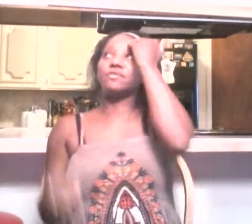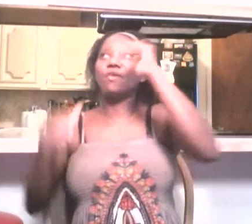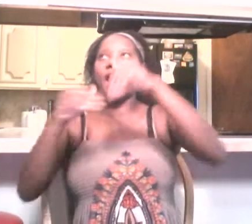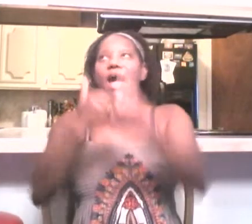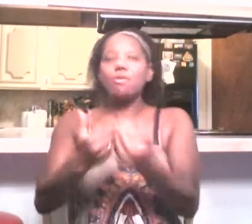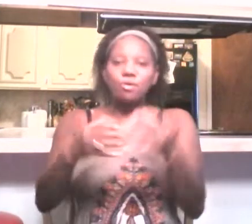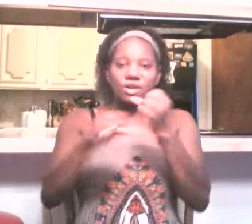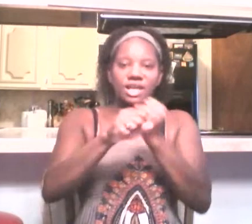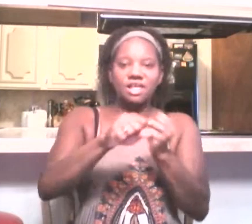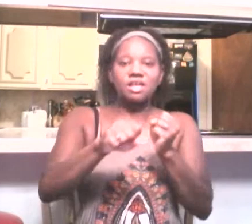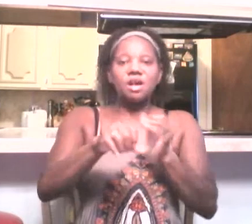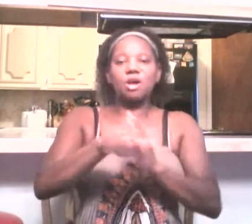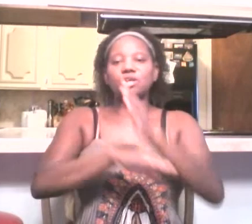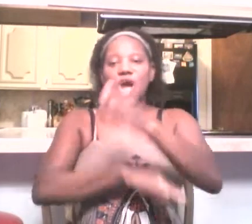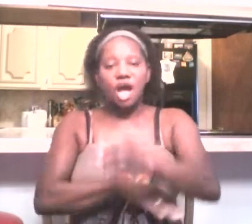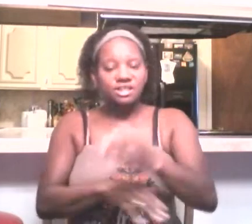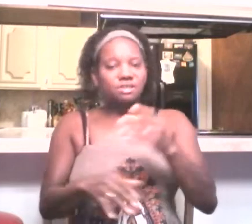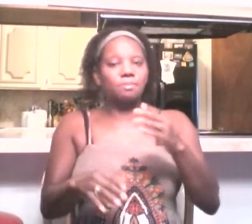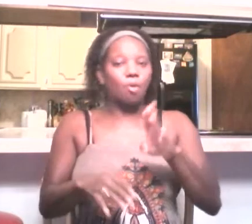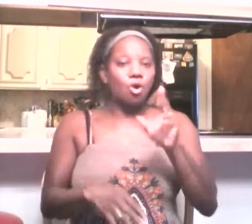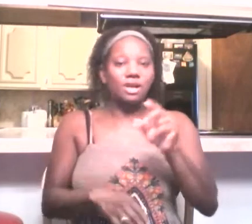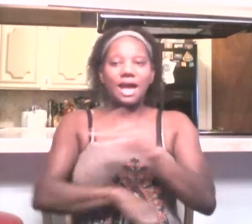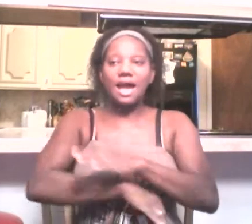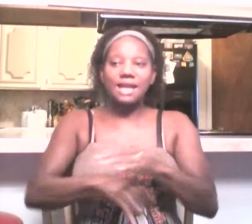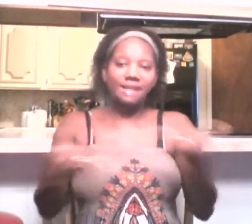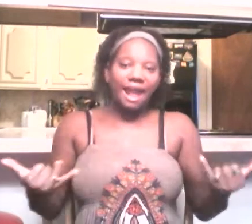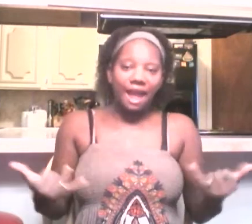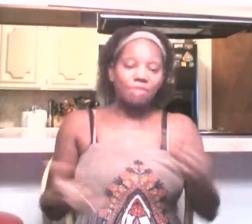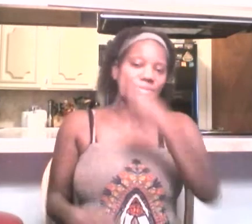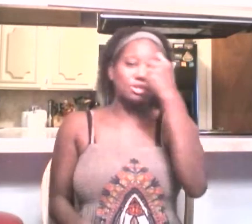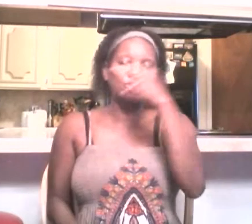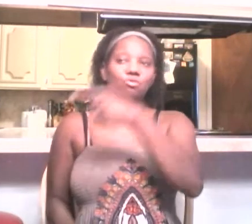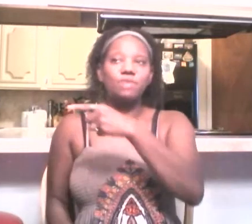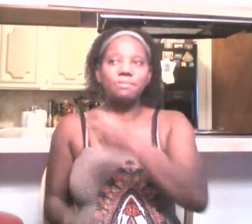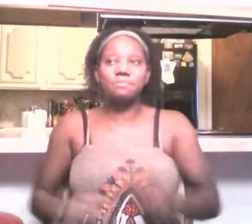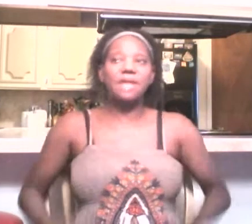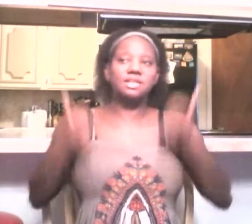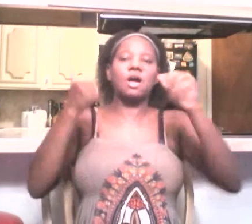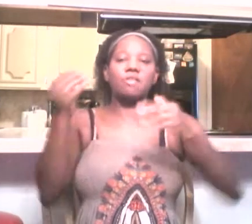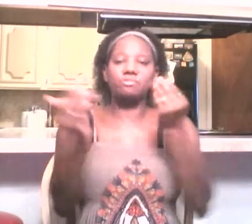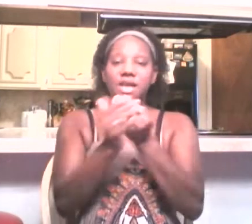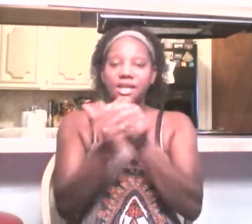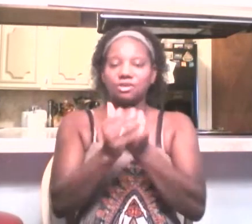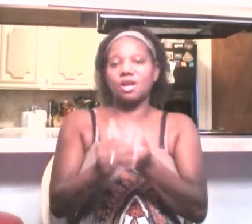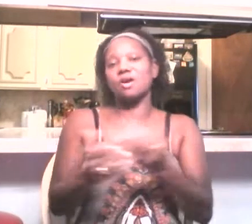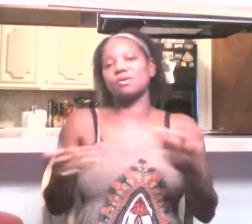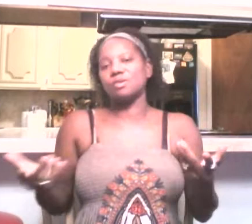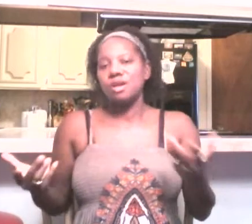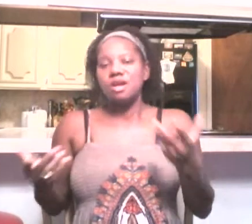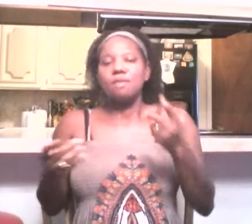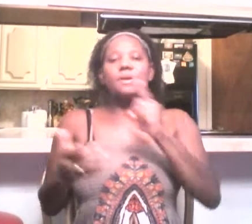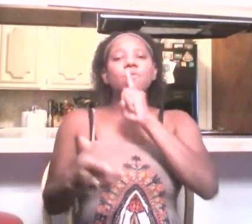know how we're gonna get across the borderline now because you keep spending all the money, you know. Be